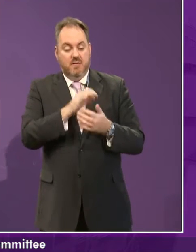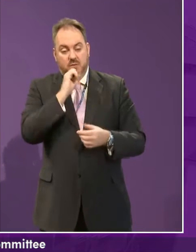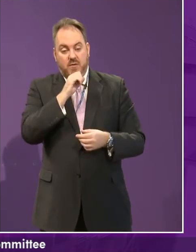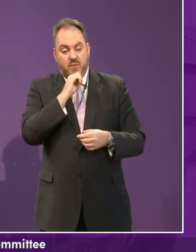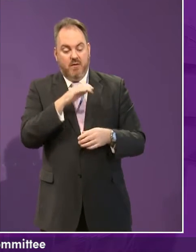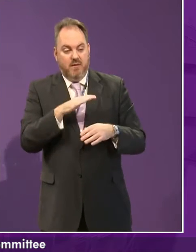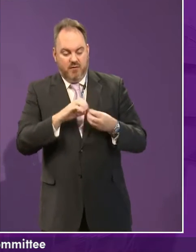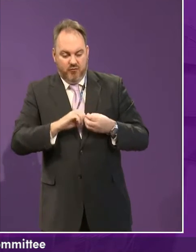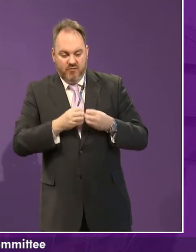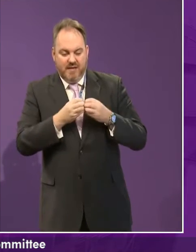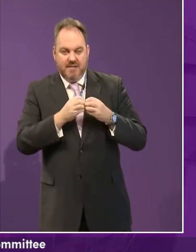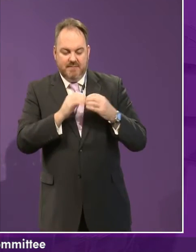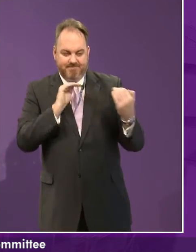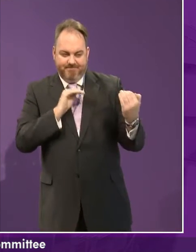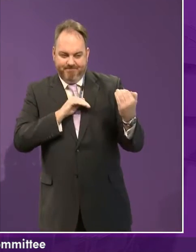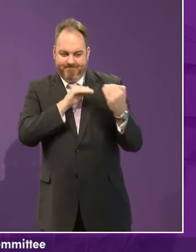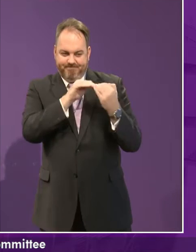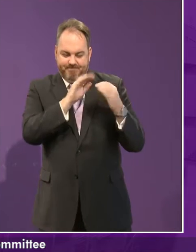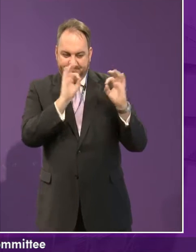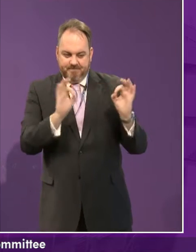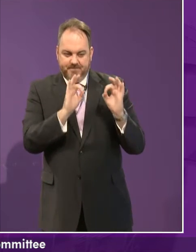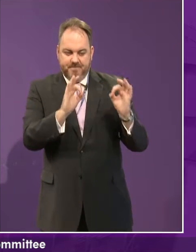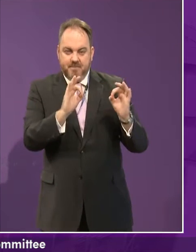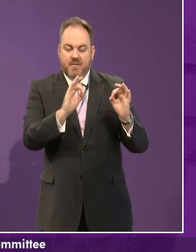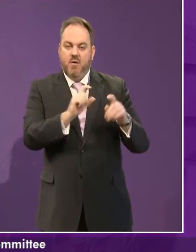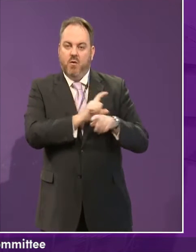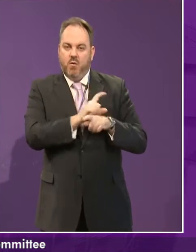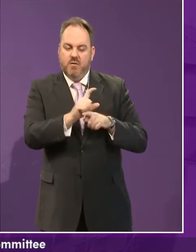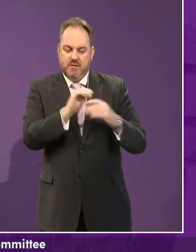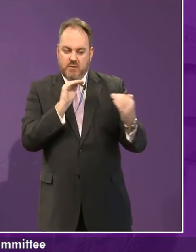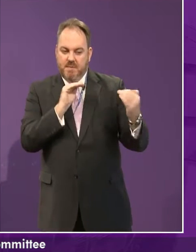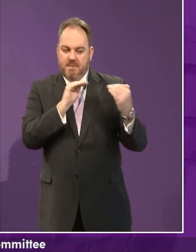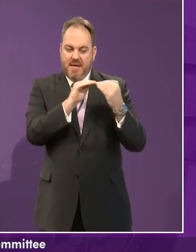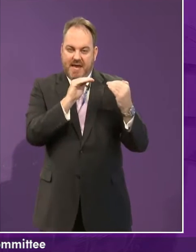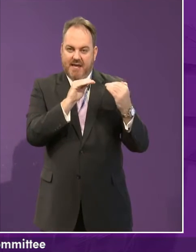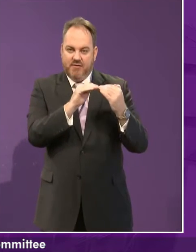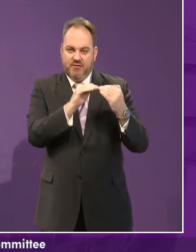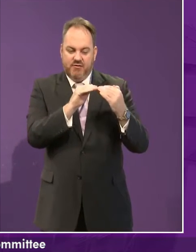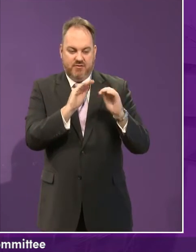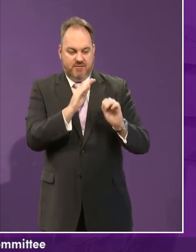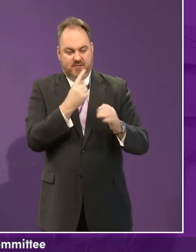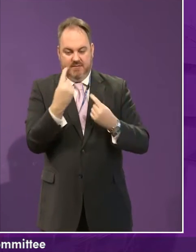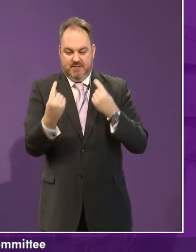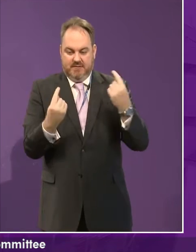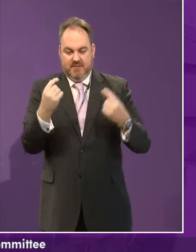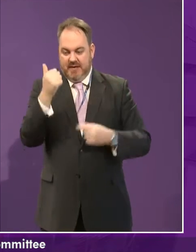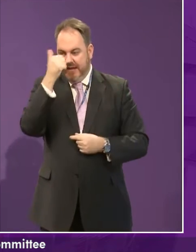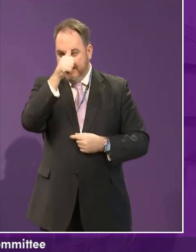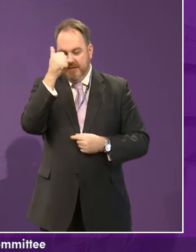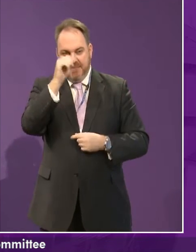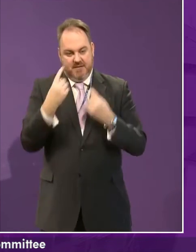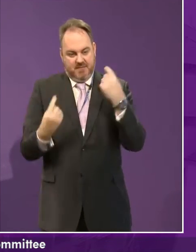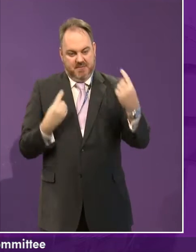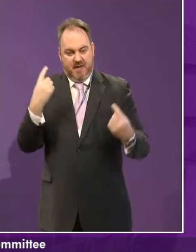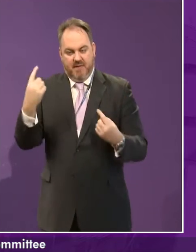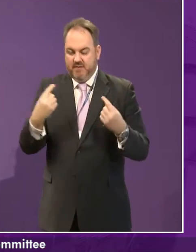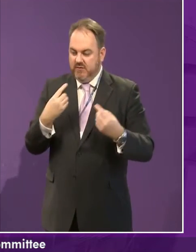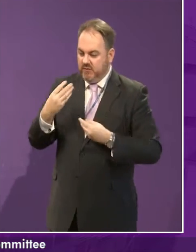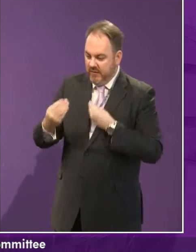of the tailored specific courses, working with individual academic department when that need has